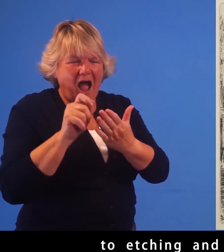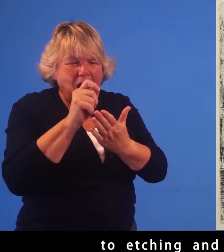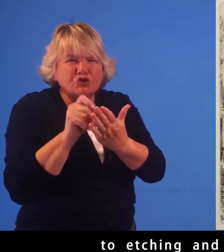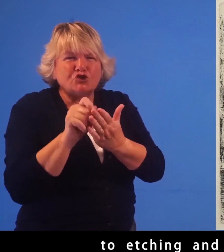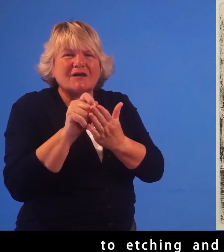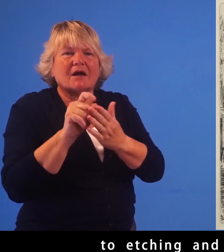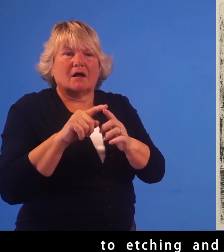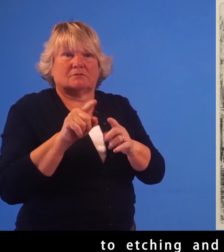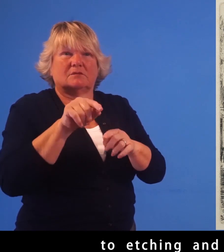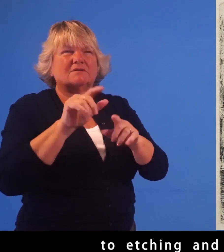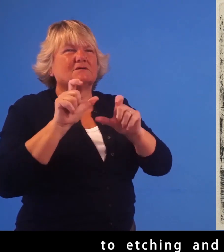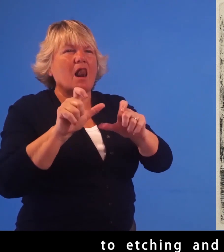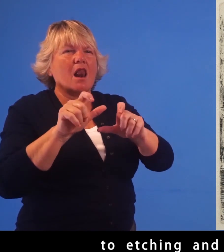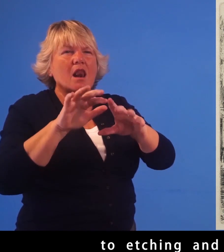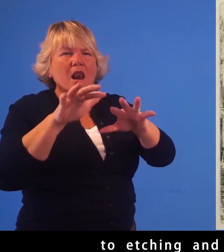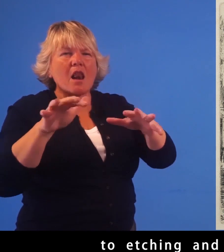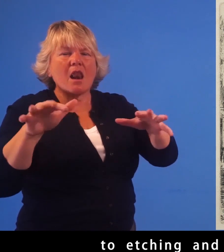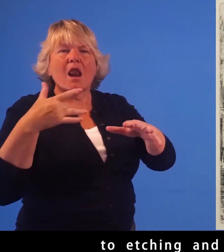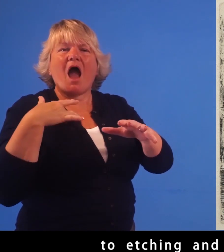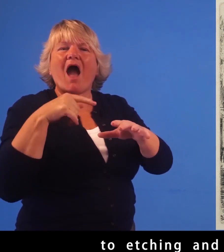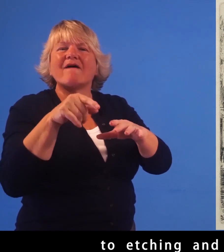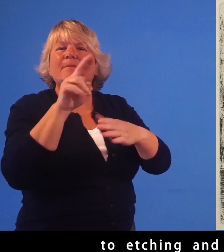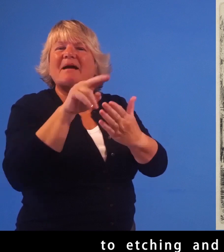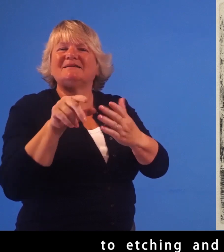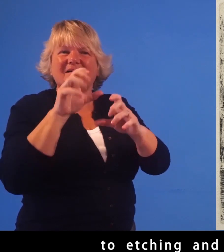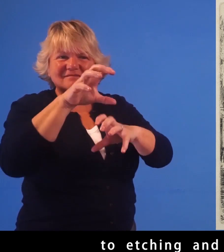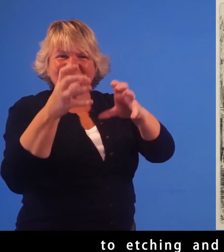to etching and still life painting.